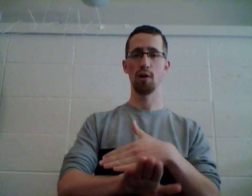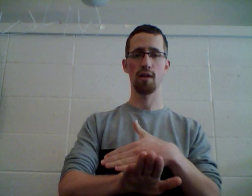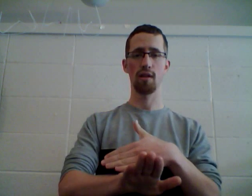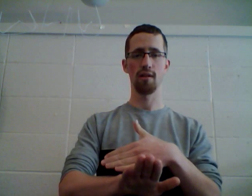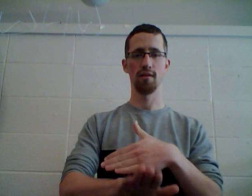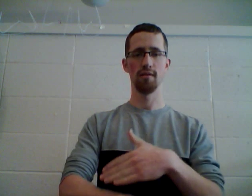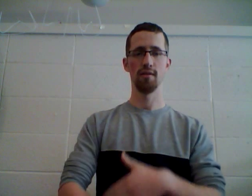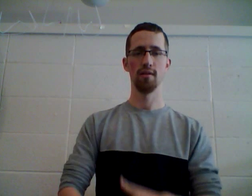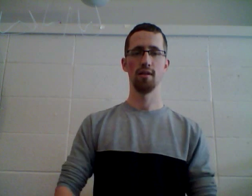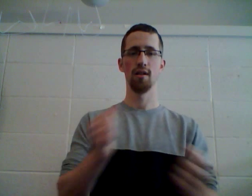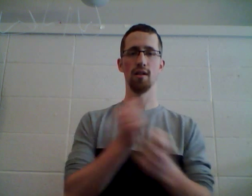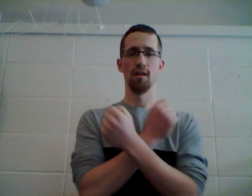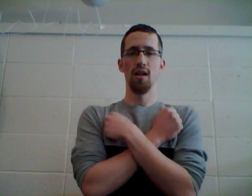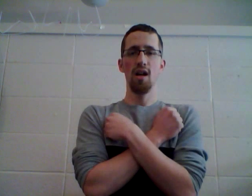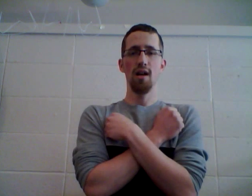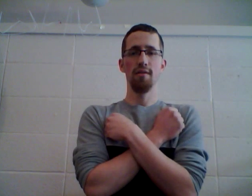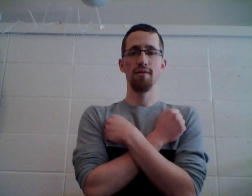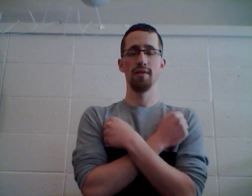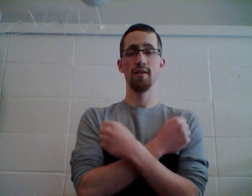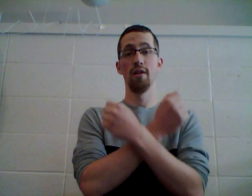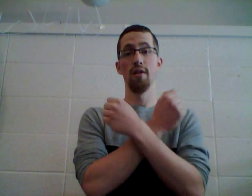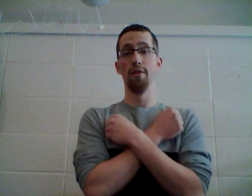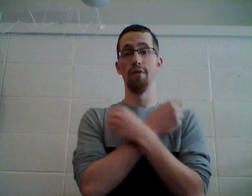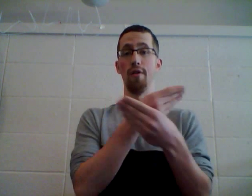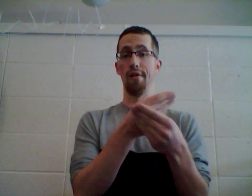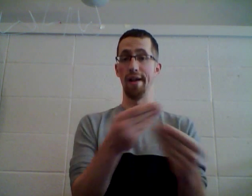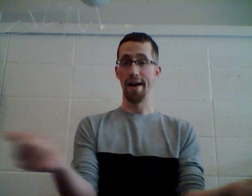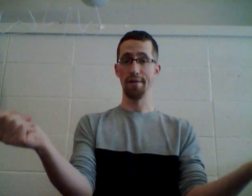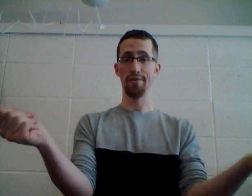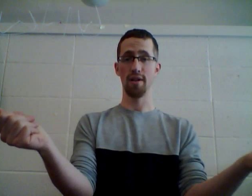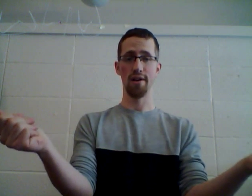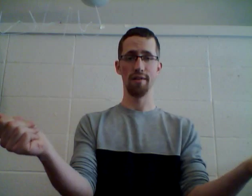birth, love, fall out of love,